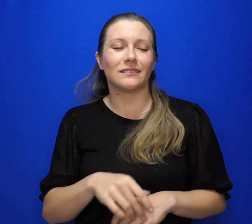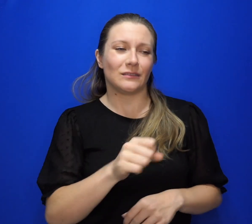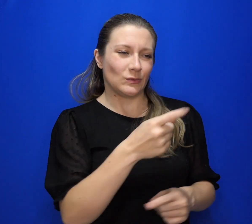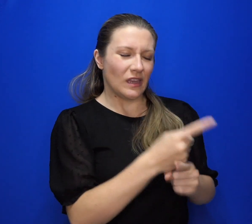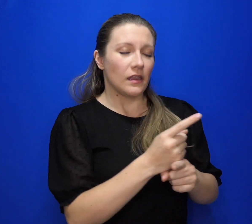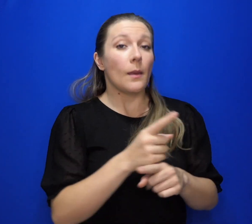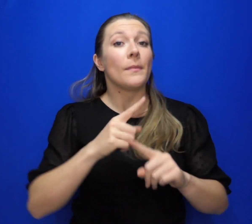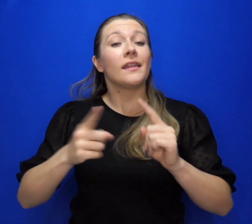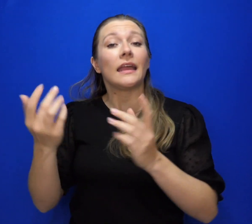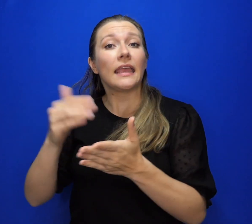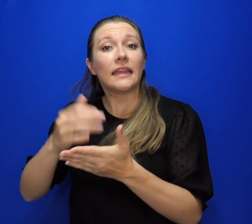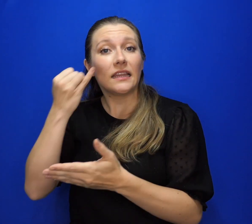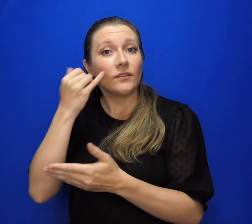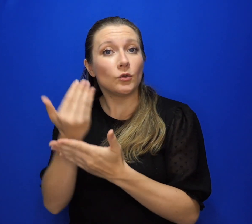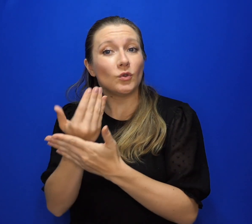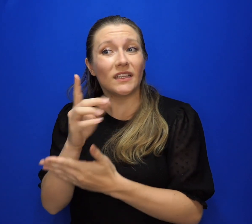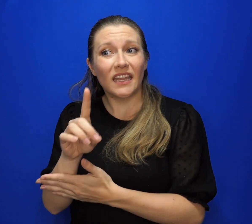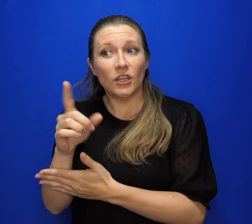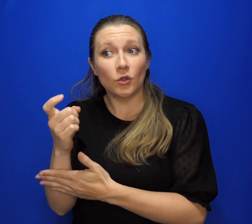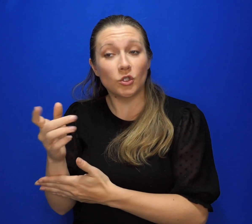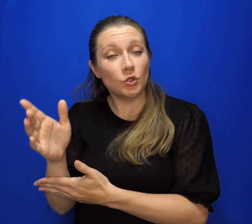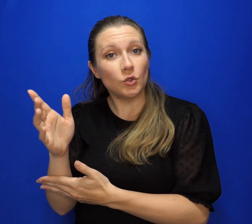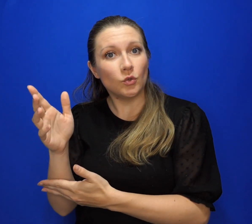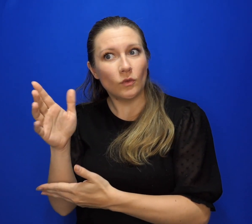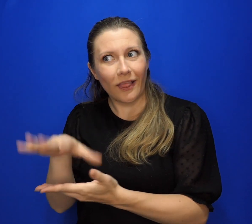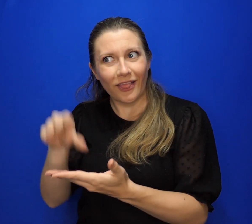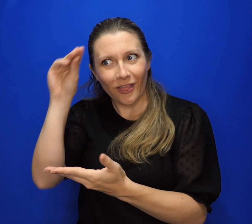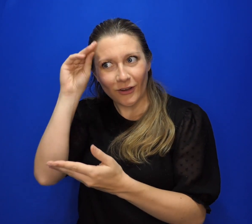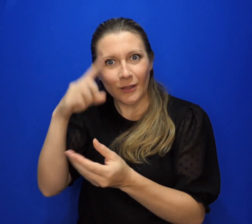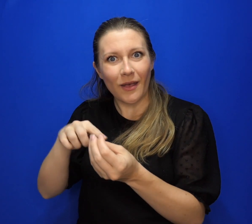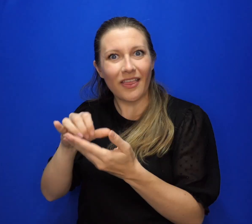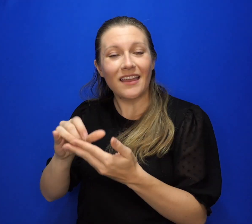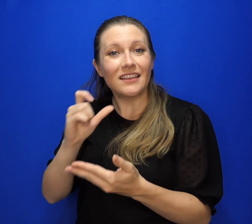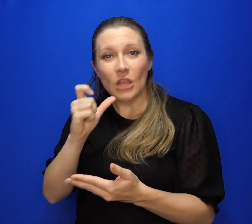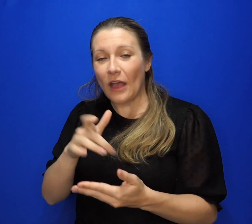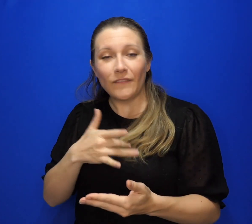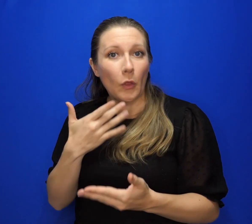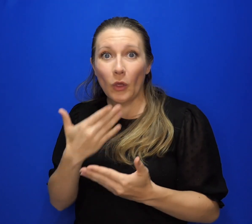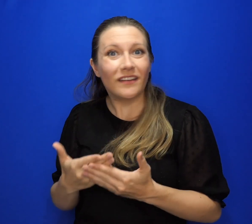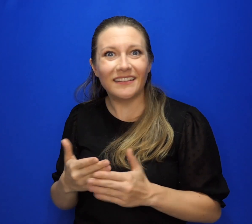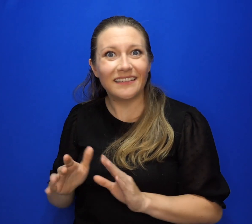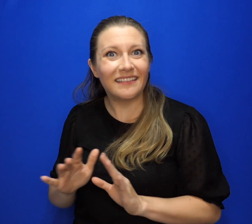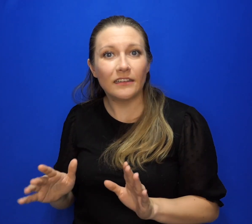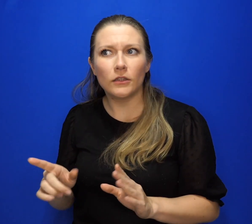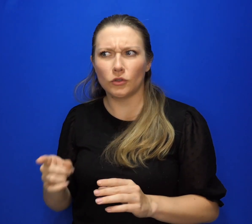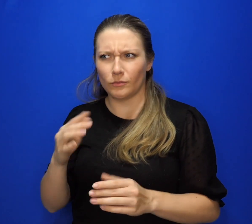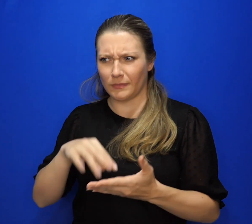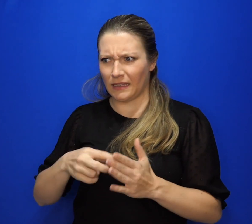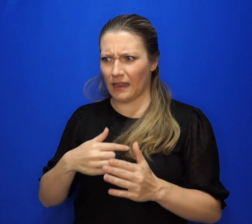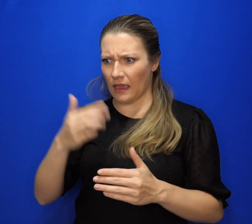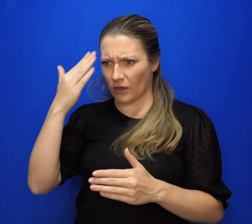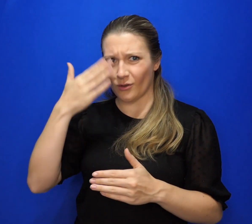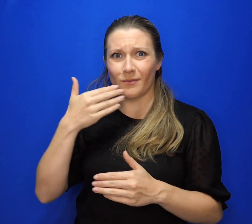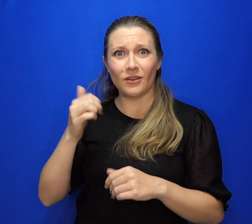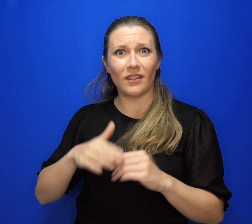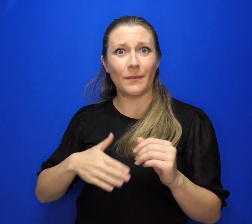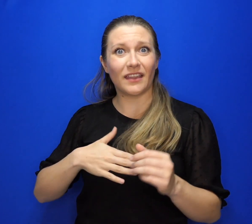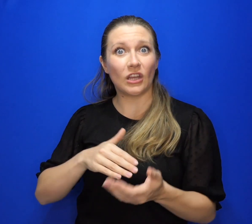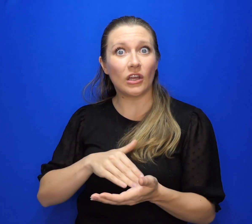that, that is not comforting. Like, you mean I know better than the doctor? Or what if I don't? Like, then there's